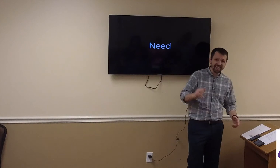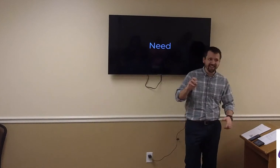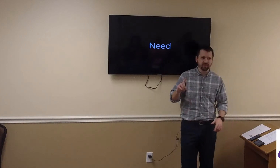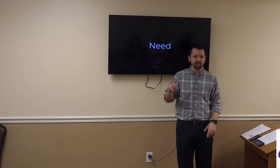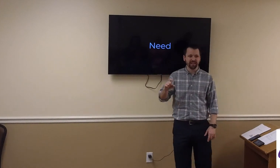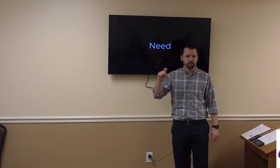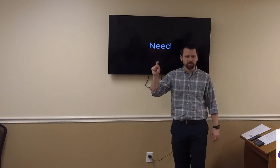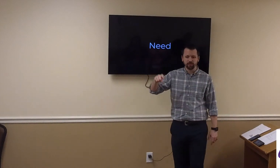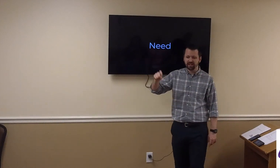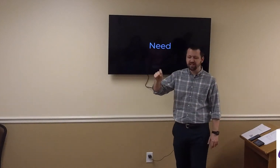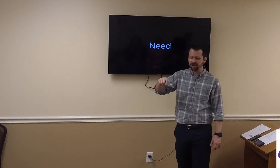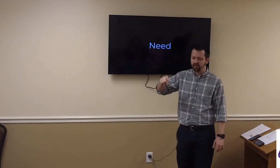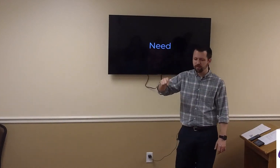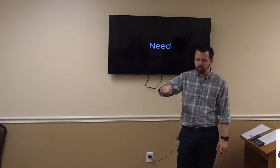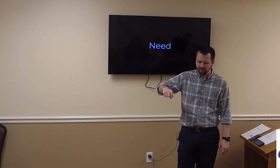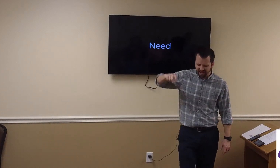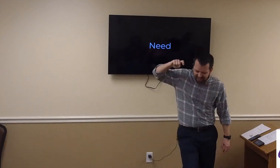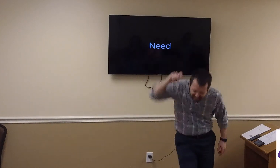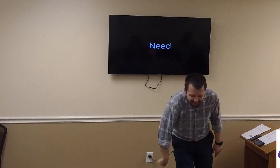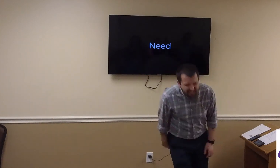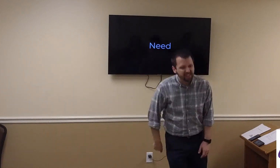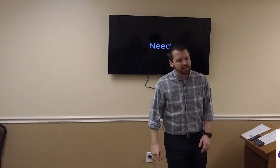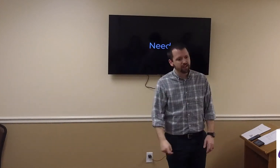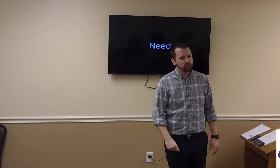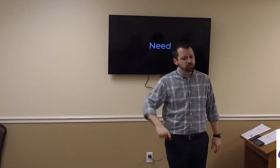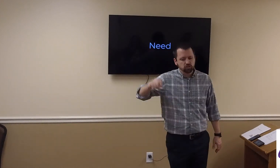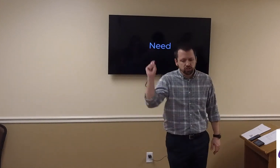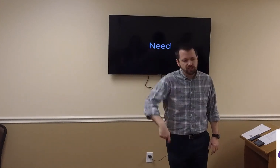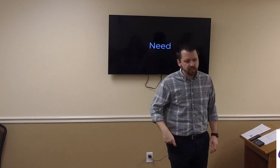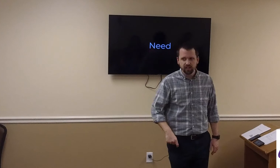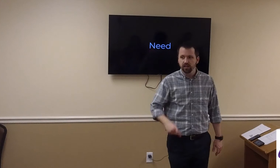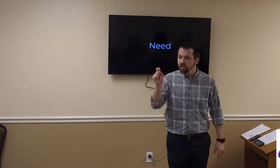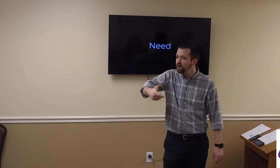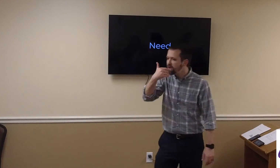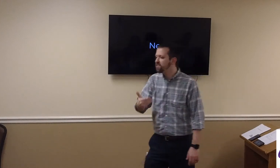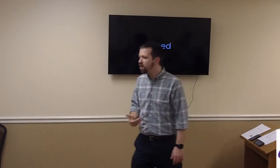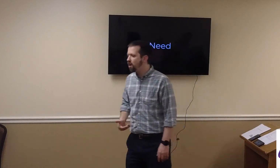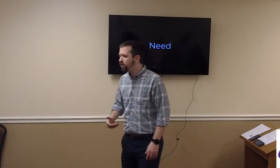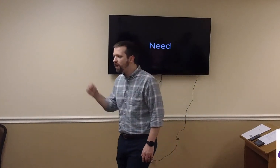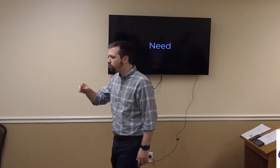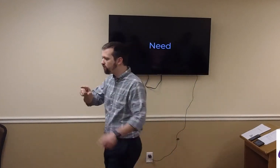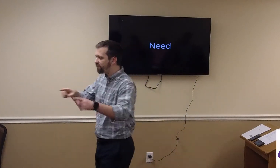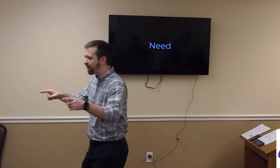Need. This one already came up too. Need. You can be more emphatic. Need. Need pizza. Yes. Who said that?